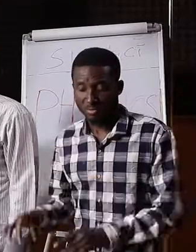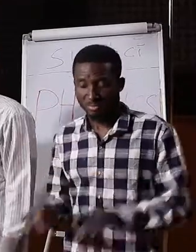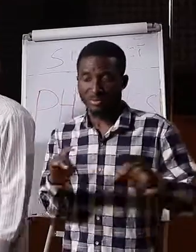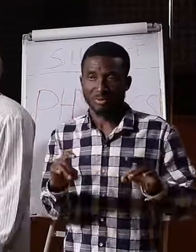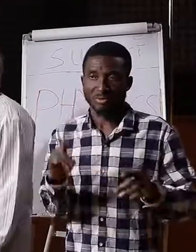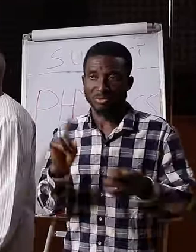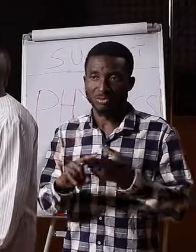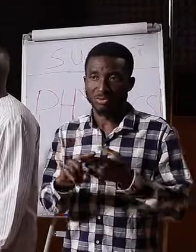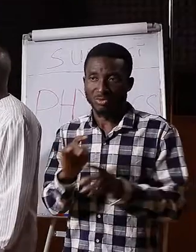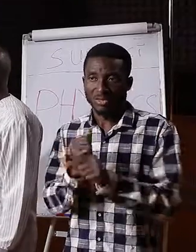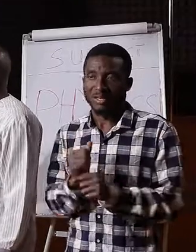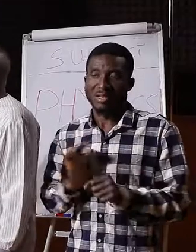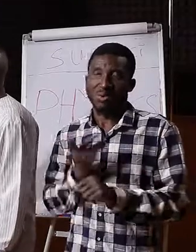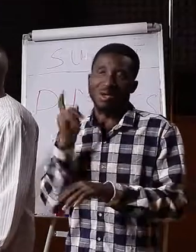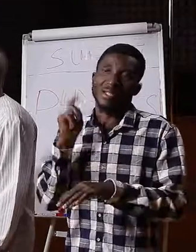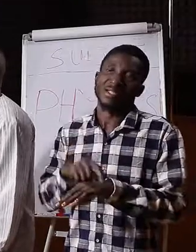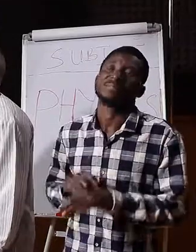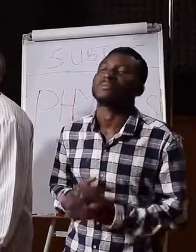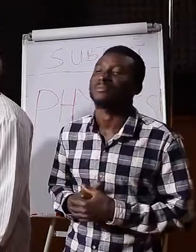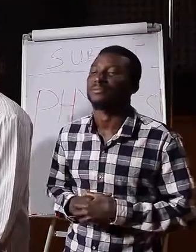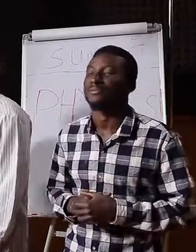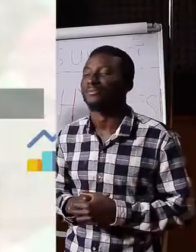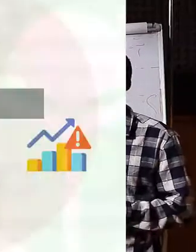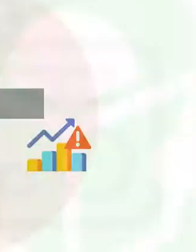equation to get our time.